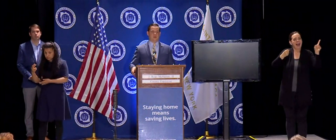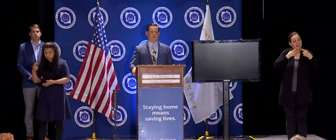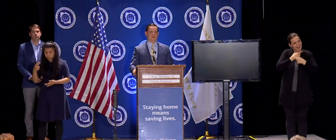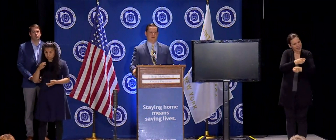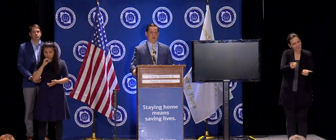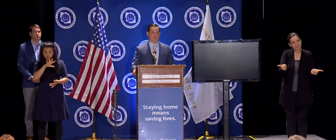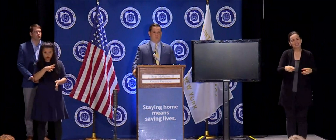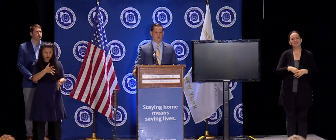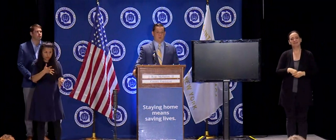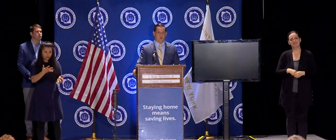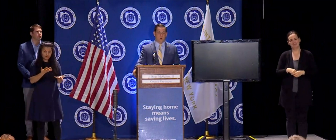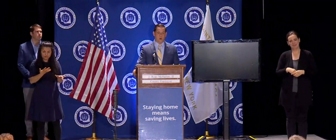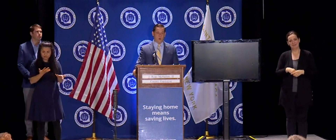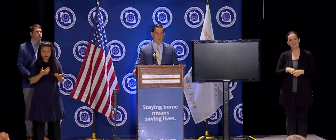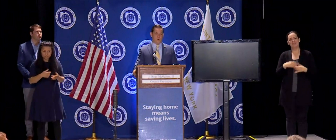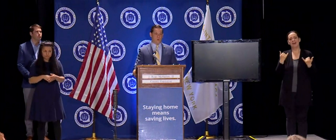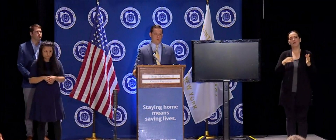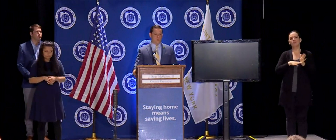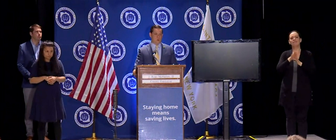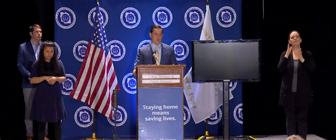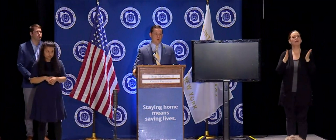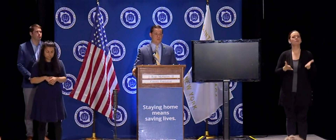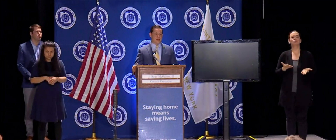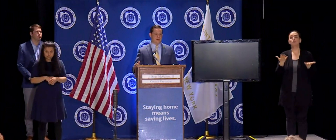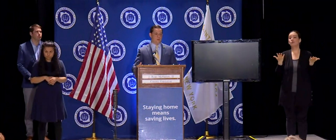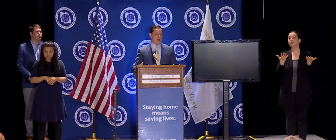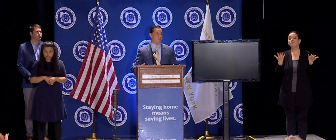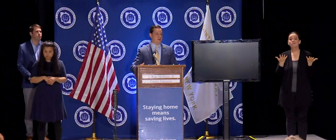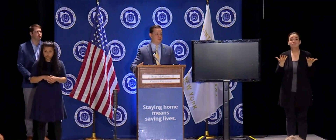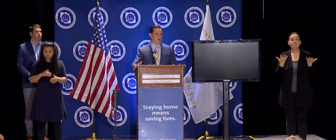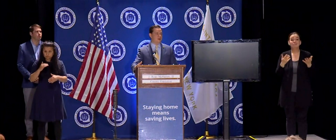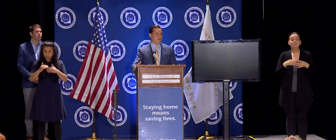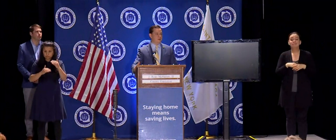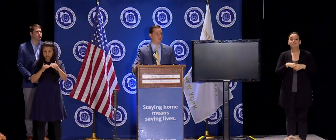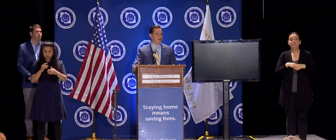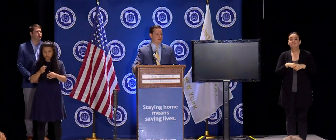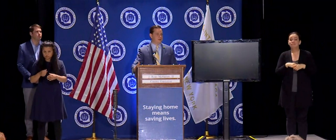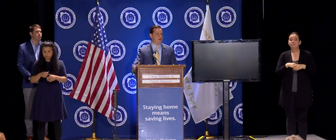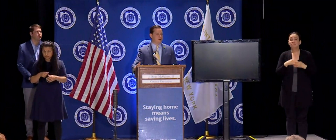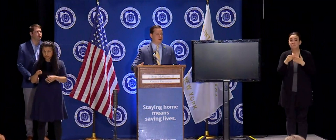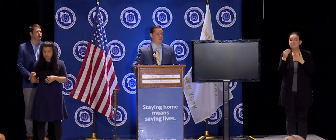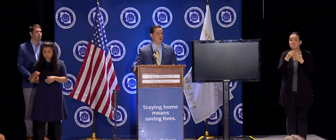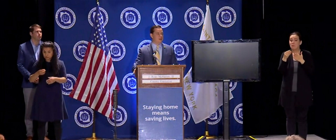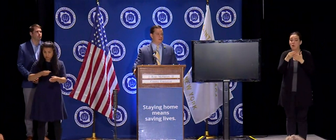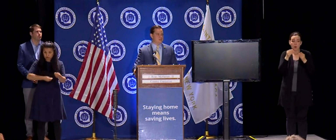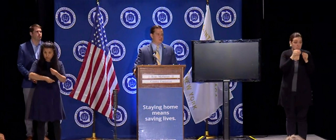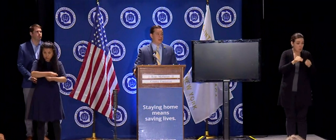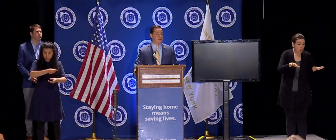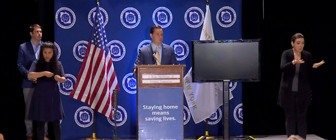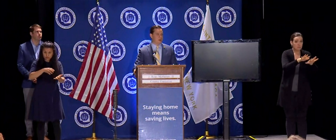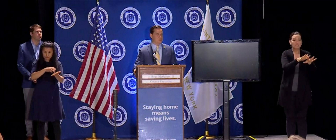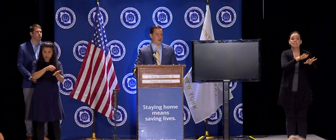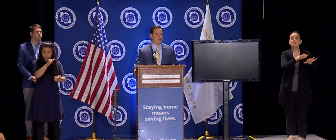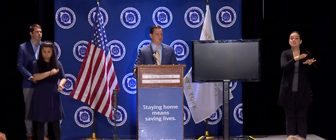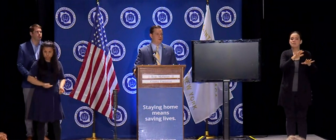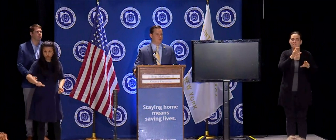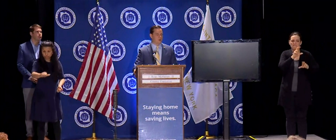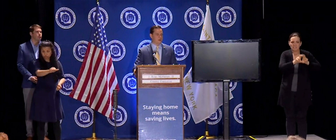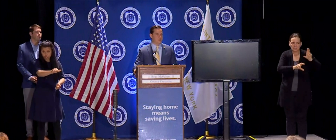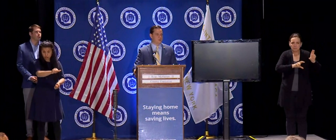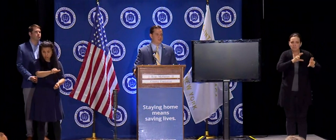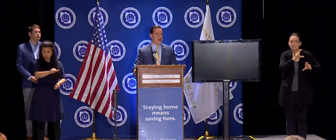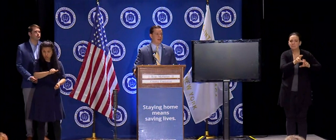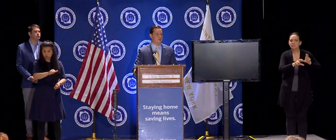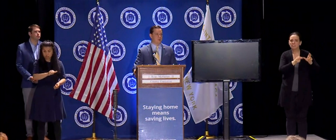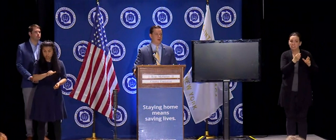Certainly the developer, Trammell Crow, closed on their property and started investing millions, tens of millions of dollars before